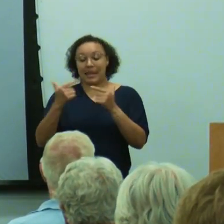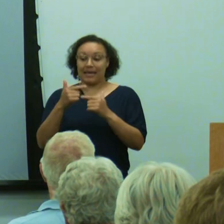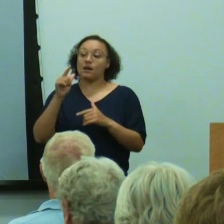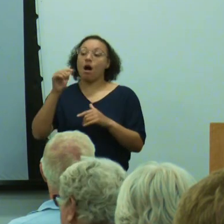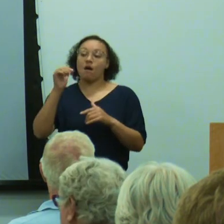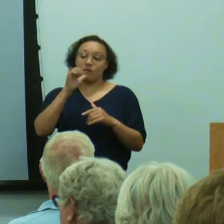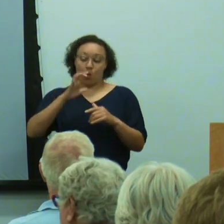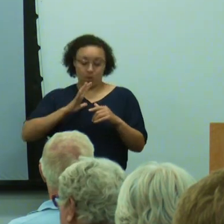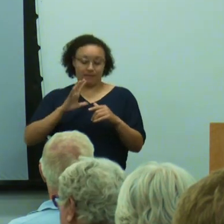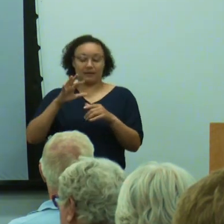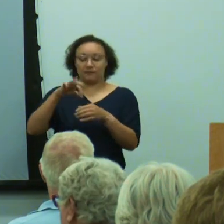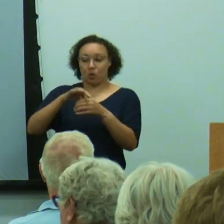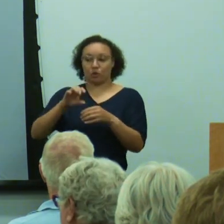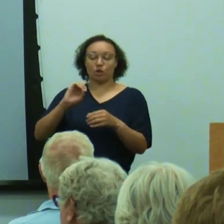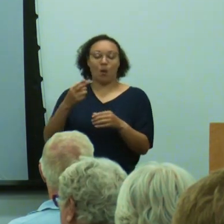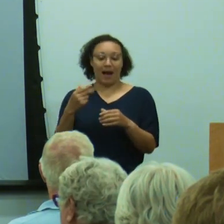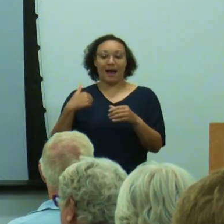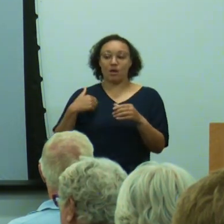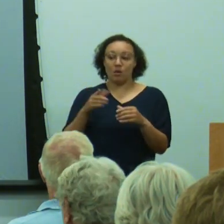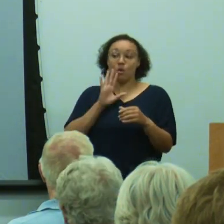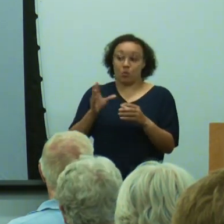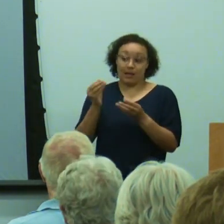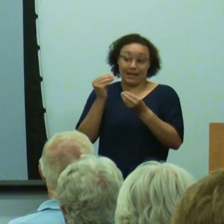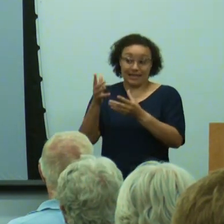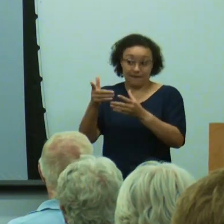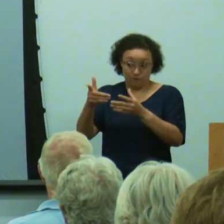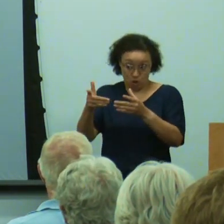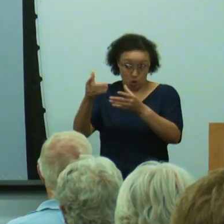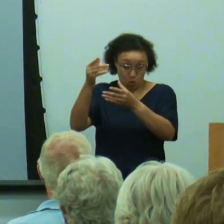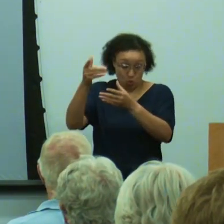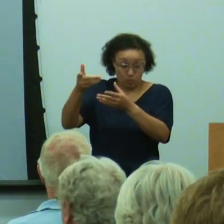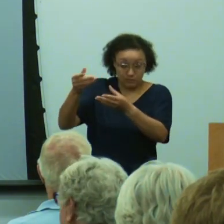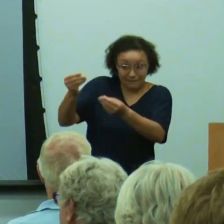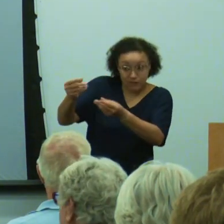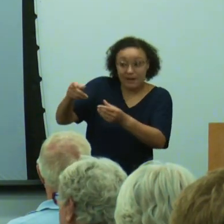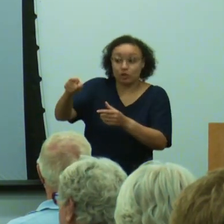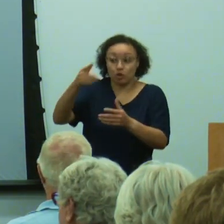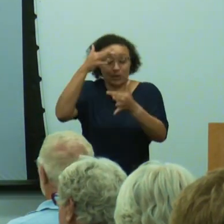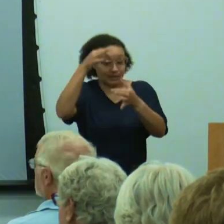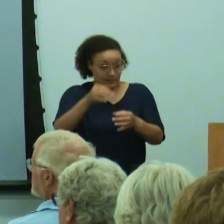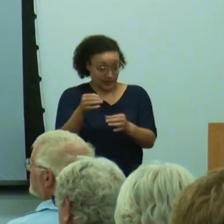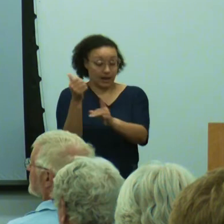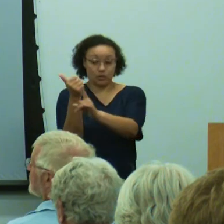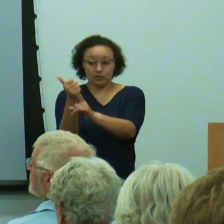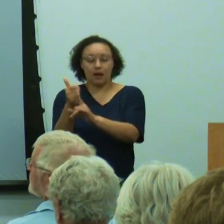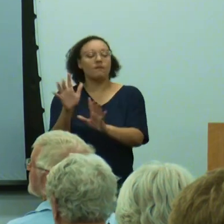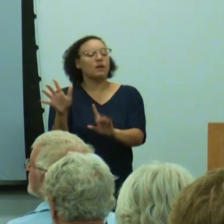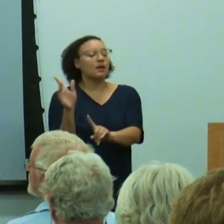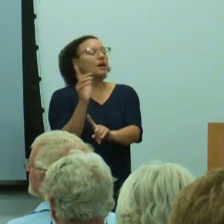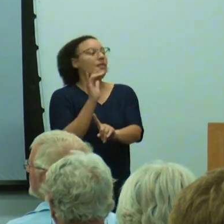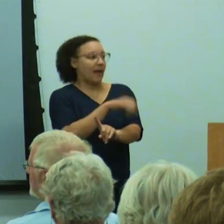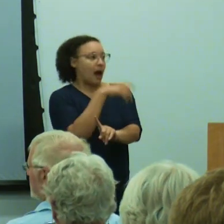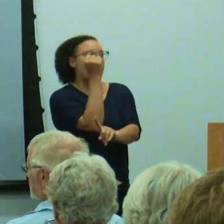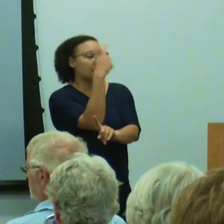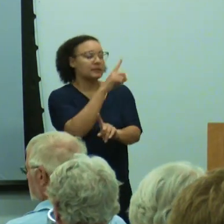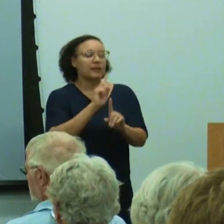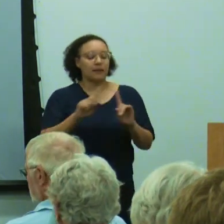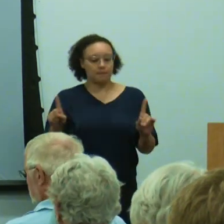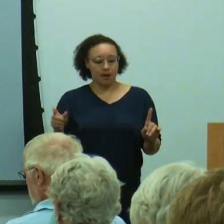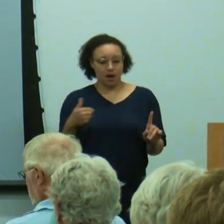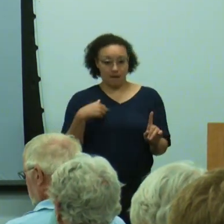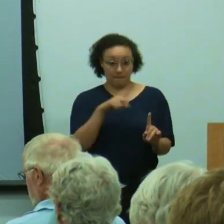you information so that you can make a decision on your own. Well, I understand that. My question is the